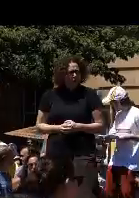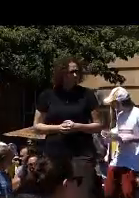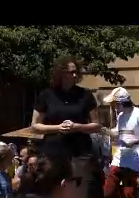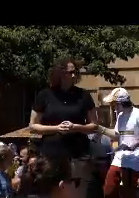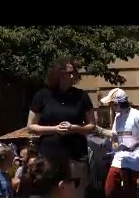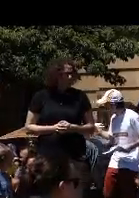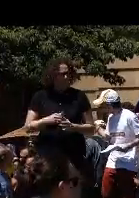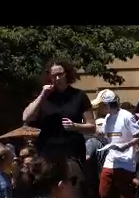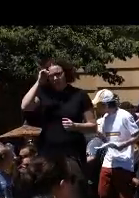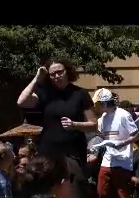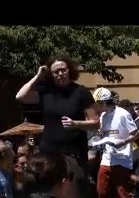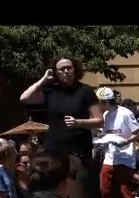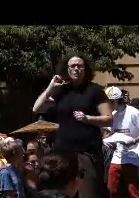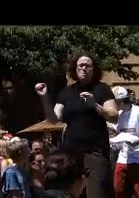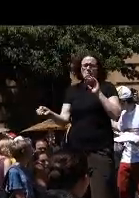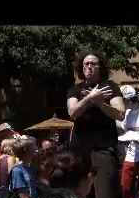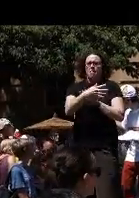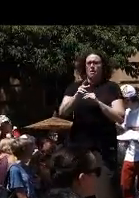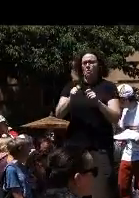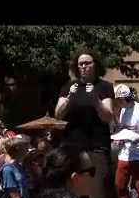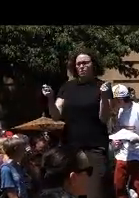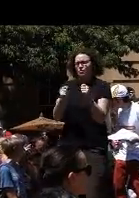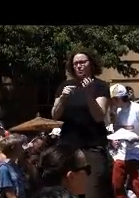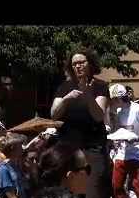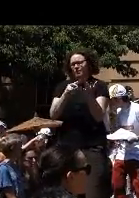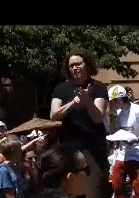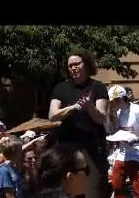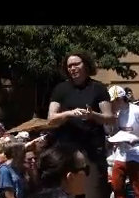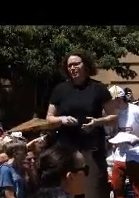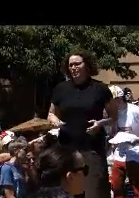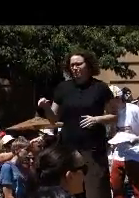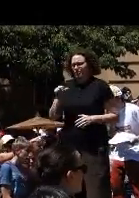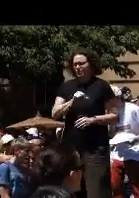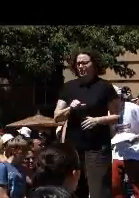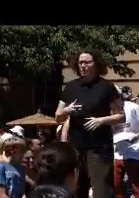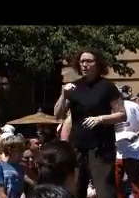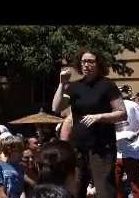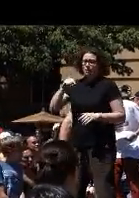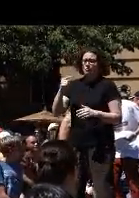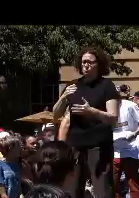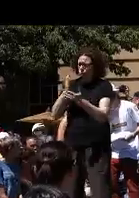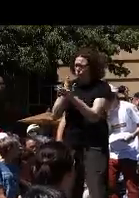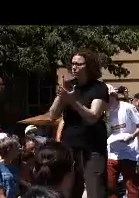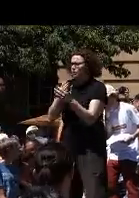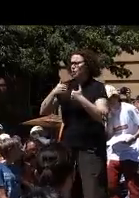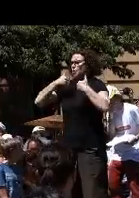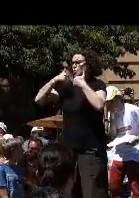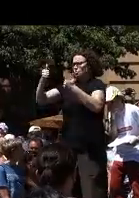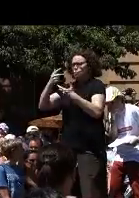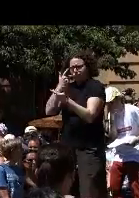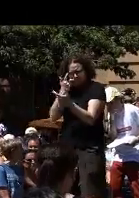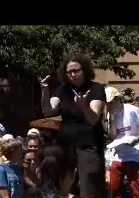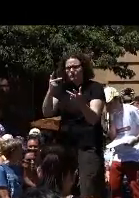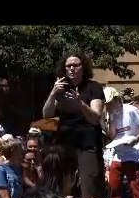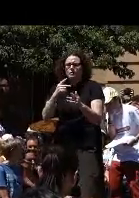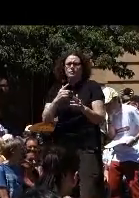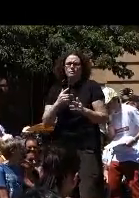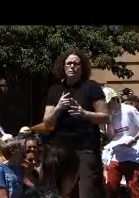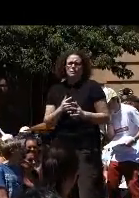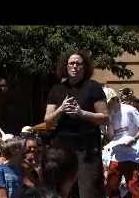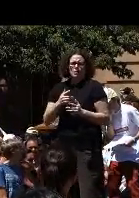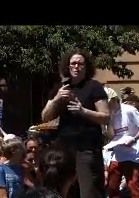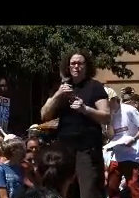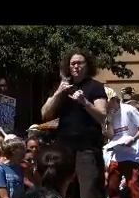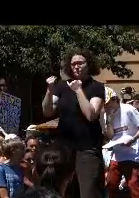Yeah, put that on the news. But I think that this is a pretty good indication, hopefully, for the future of the fight back